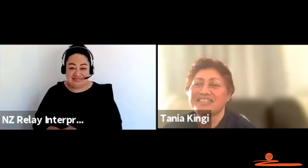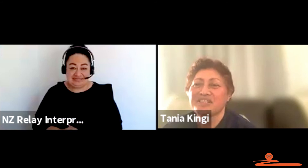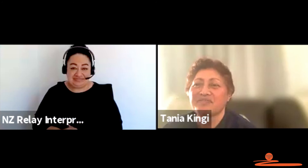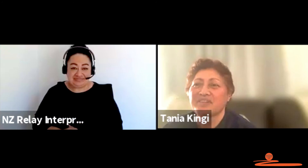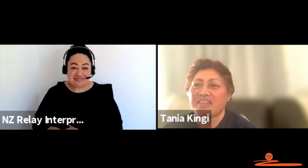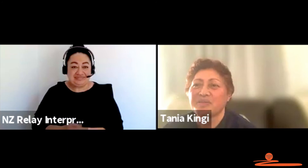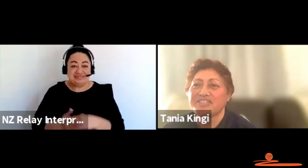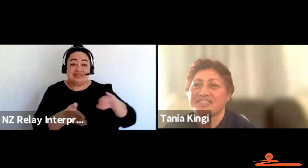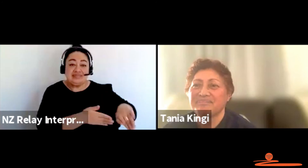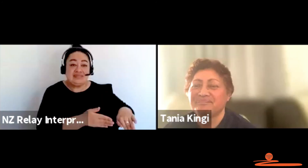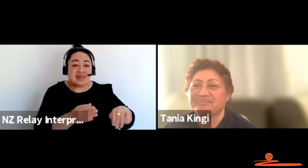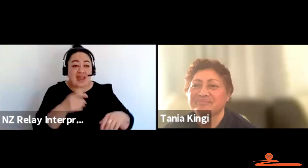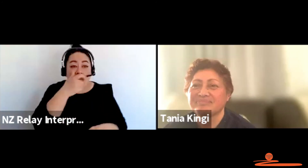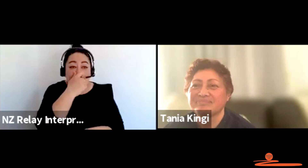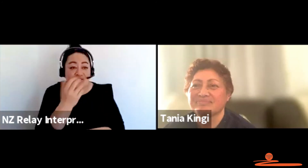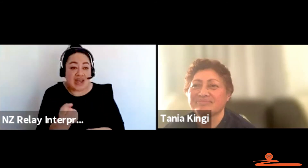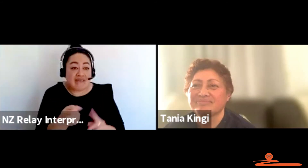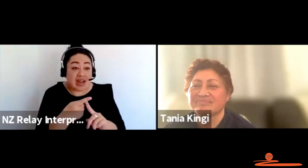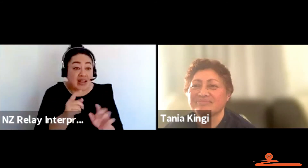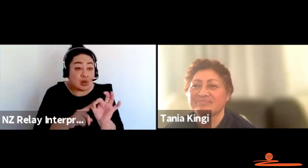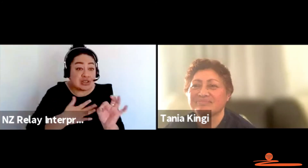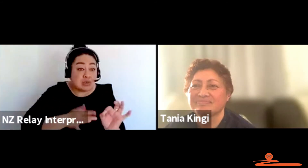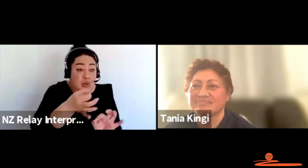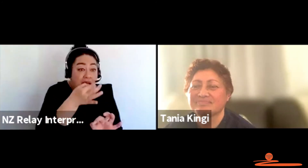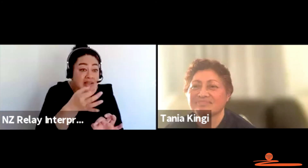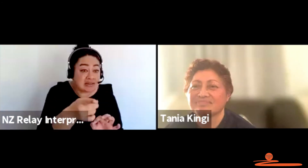Milton, did you have another question?